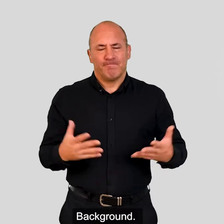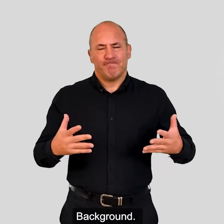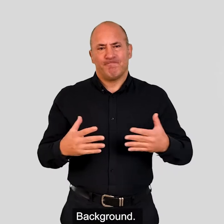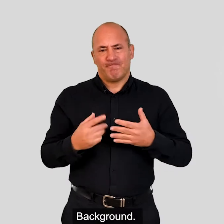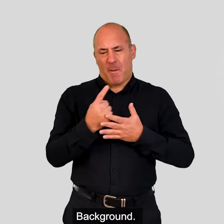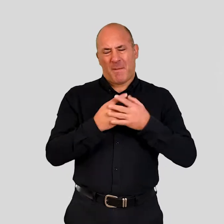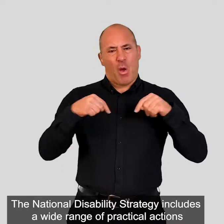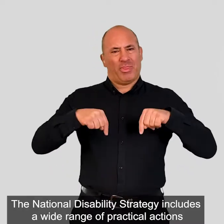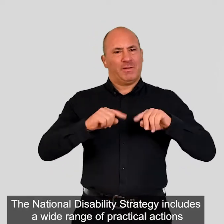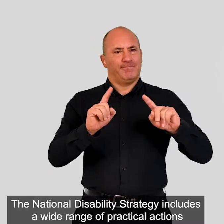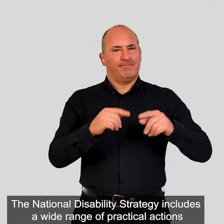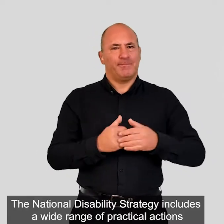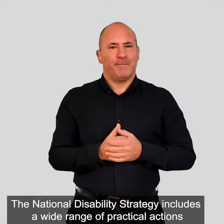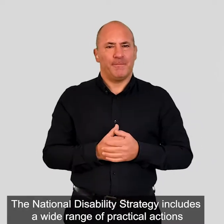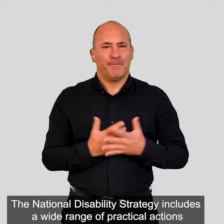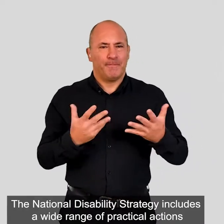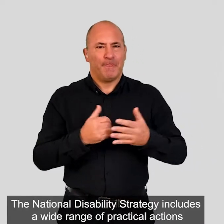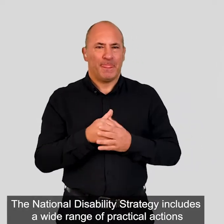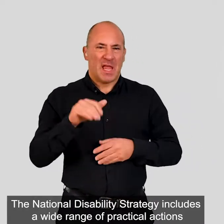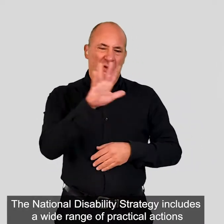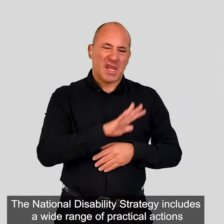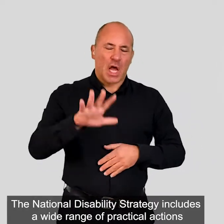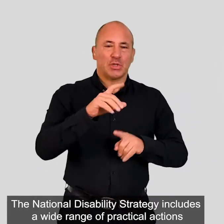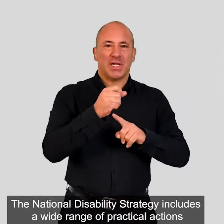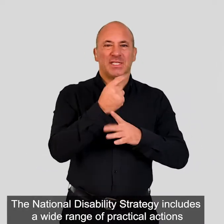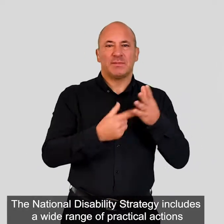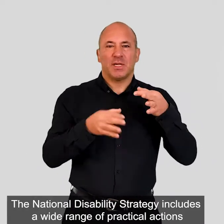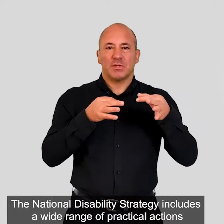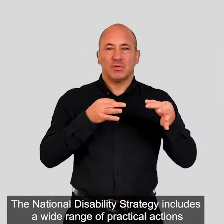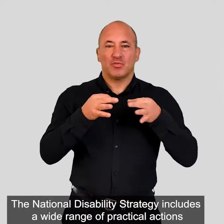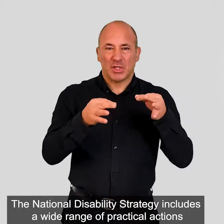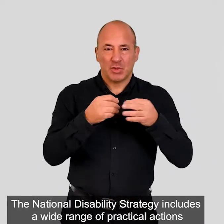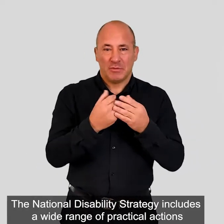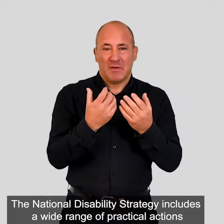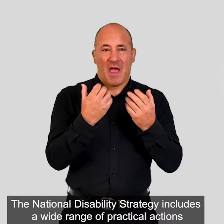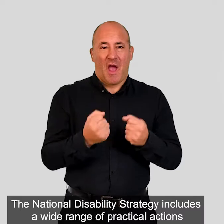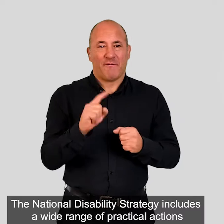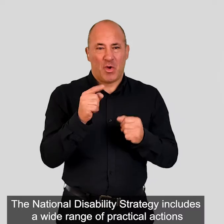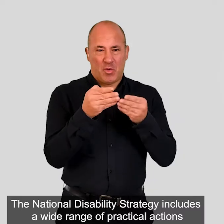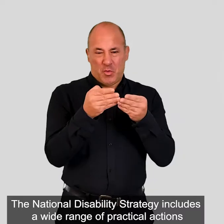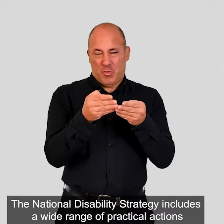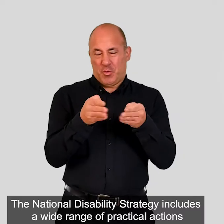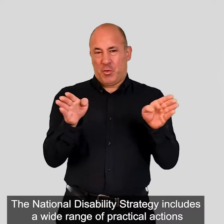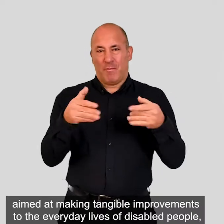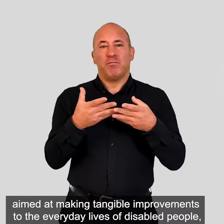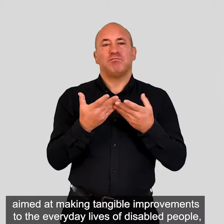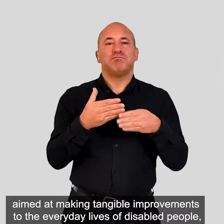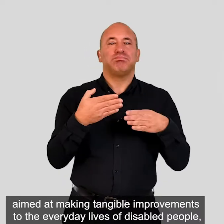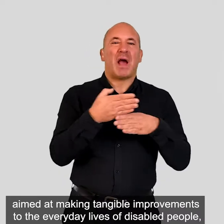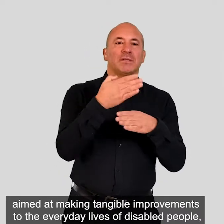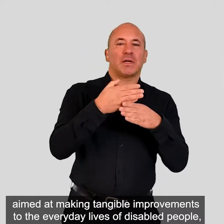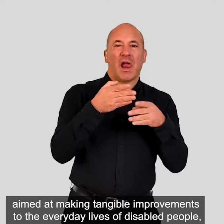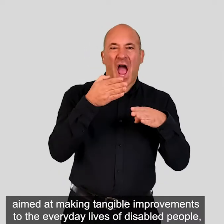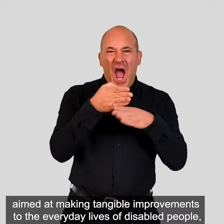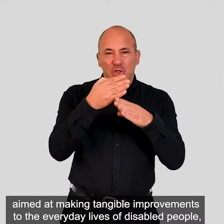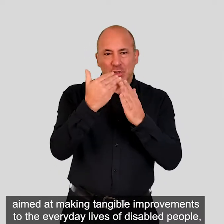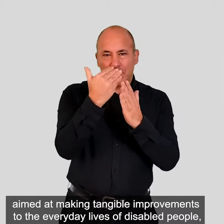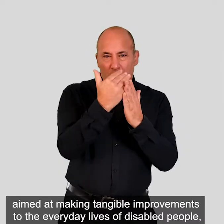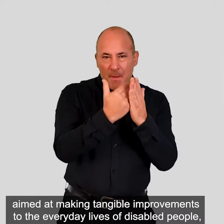Background. The National Disability Strategy includes a wide range of practical actions aimed at making tangible